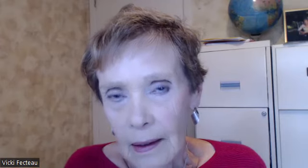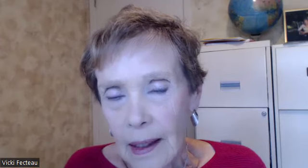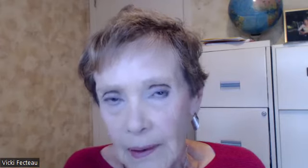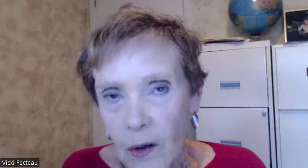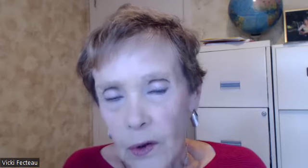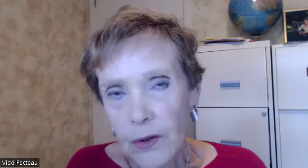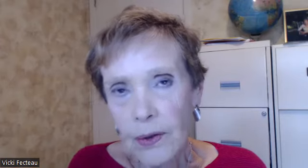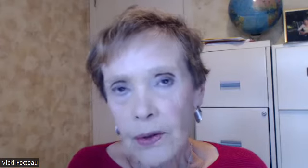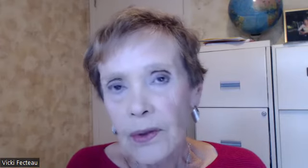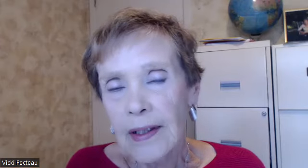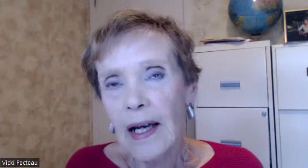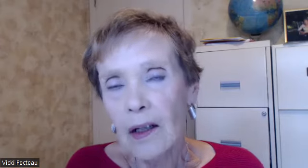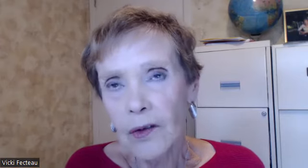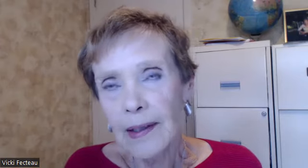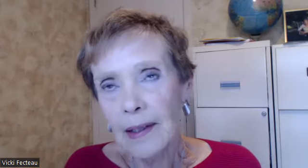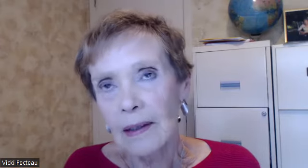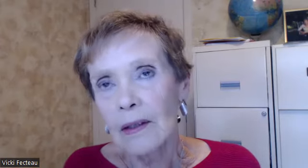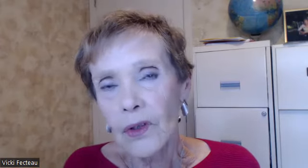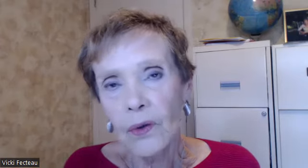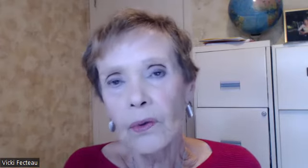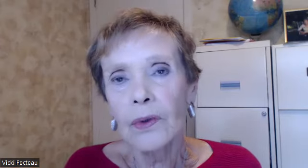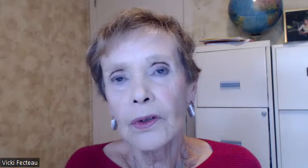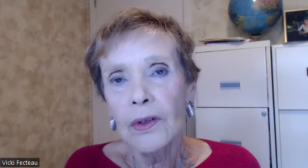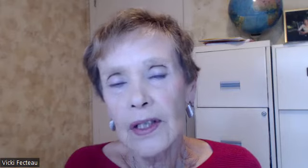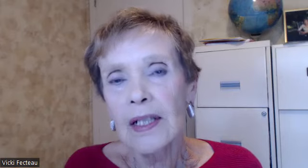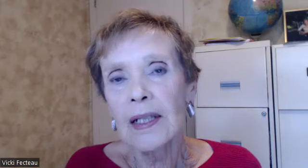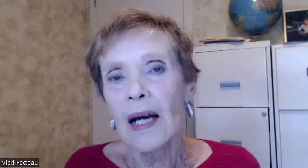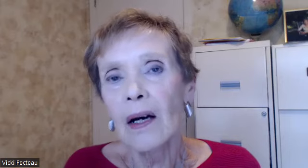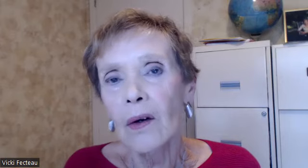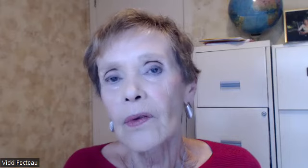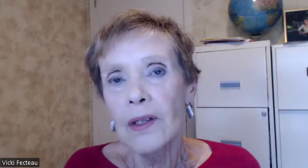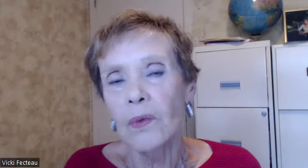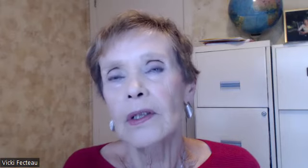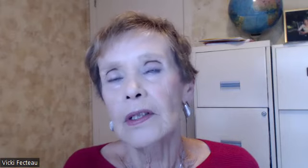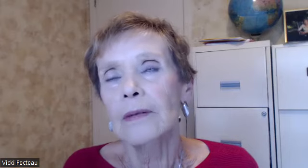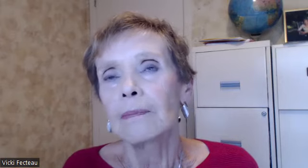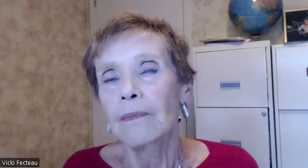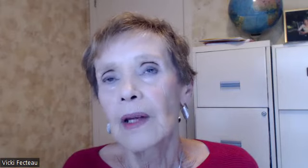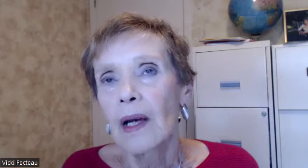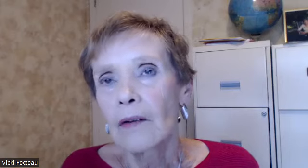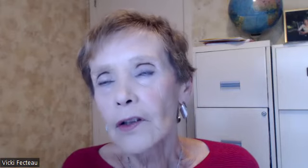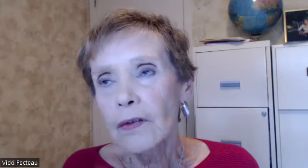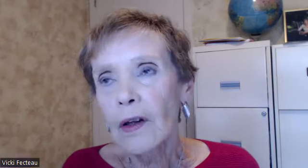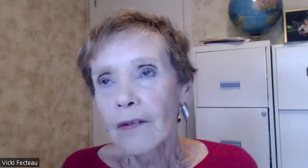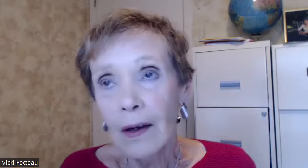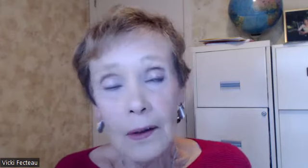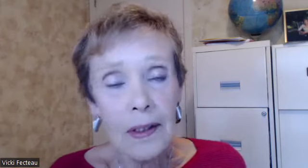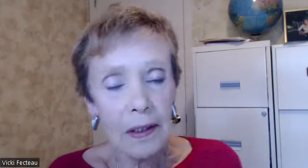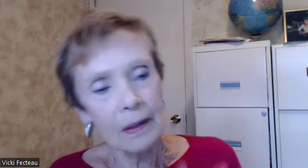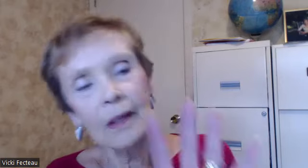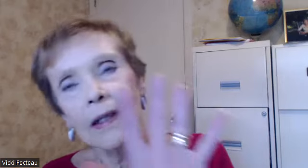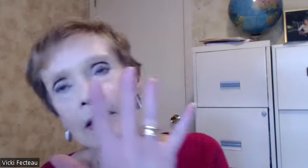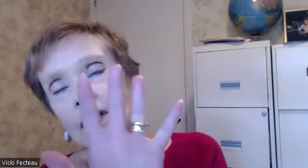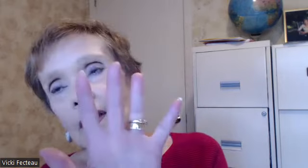Let me go through the alphabet so you can see how this works. First of all, the vowels are easy.